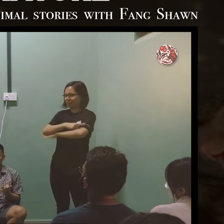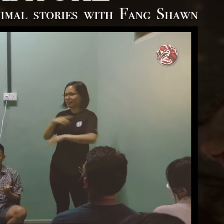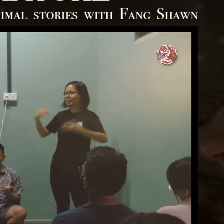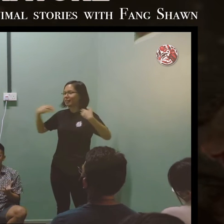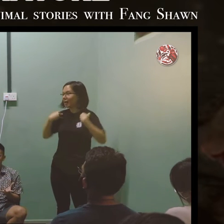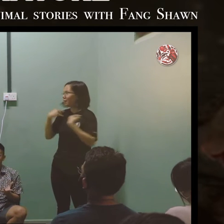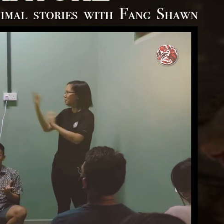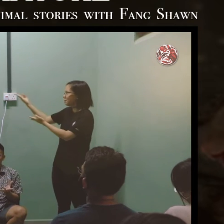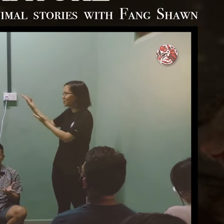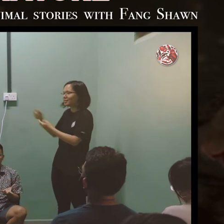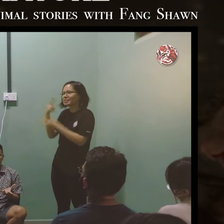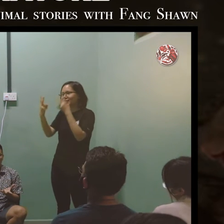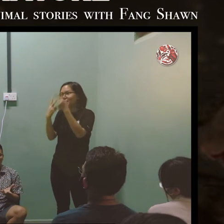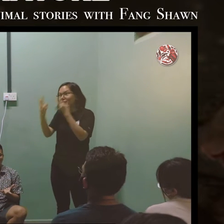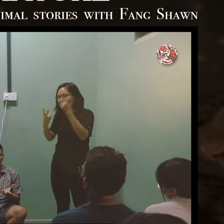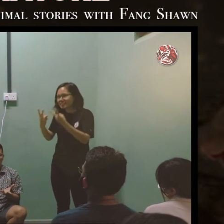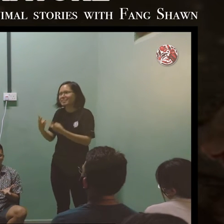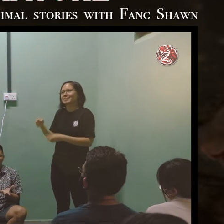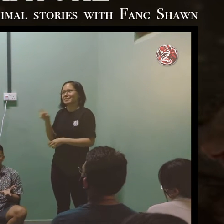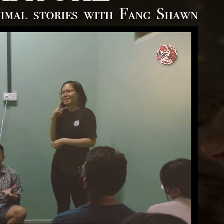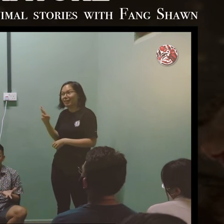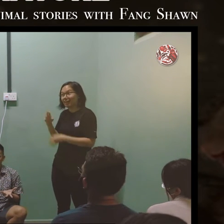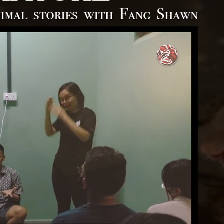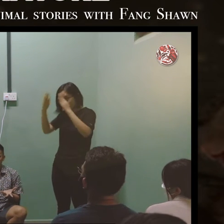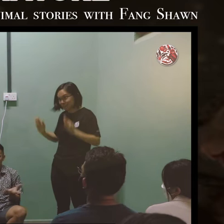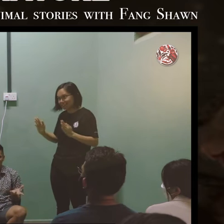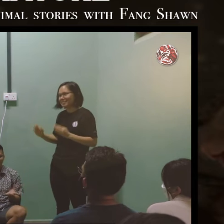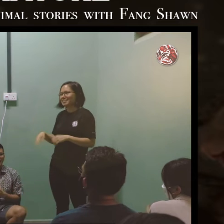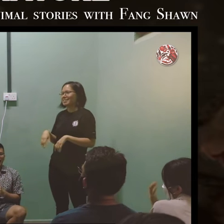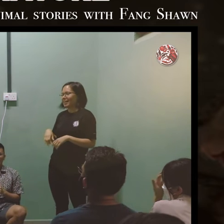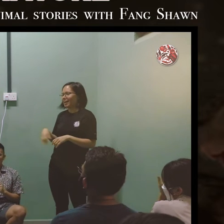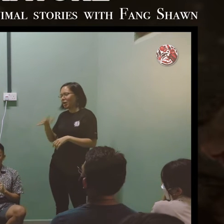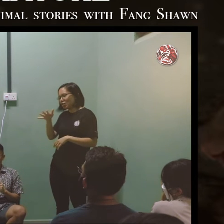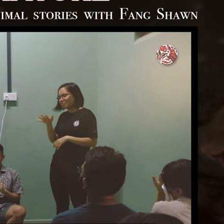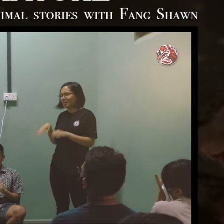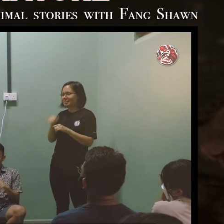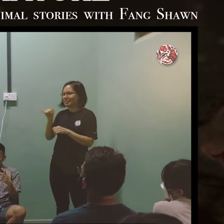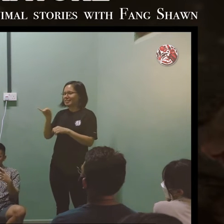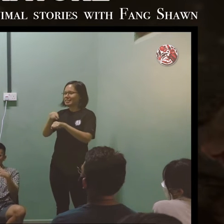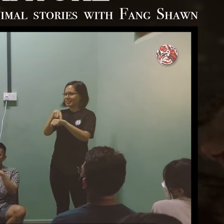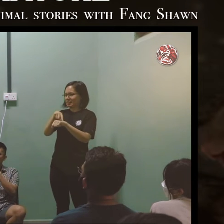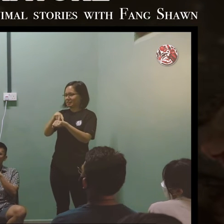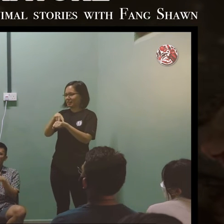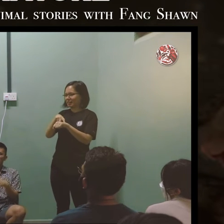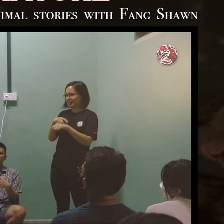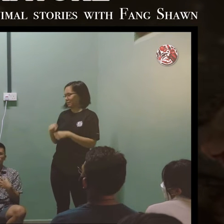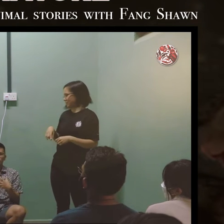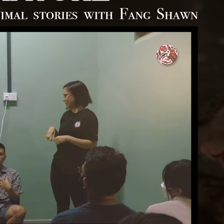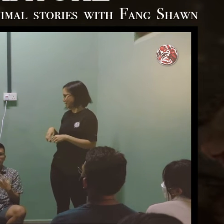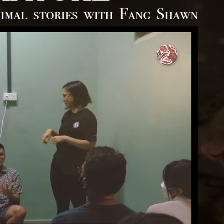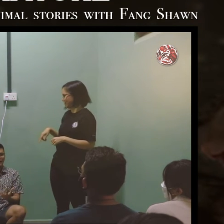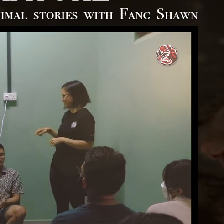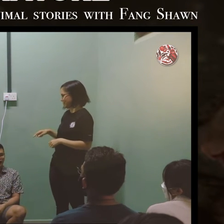for trying to help two strangers out in filming hornbills for a hobby. And when someone tells you things like that, a bit hard